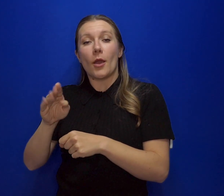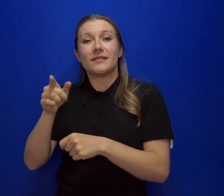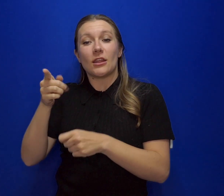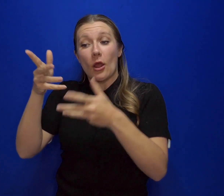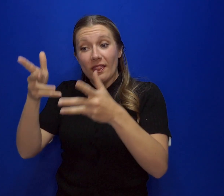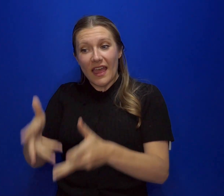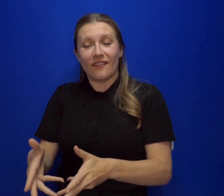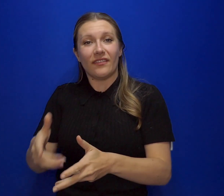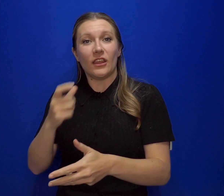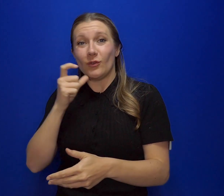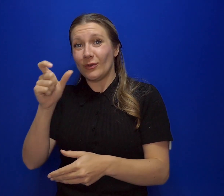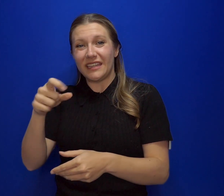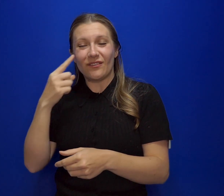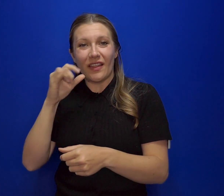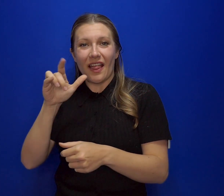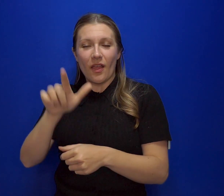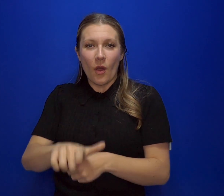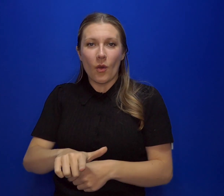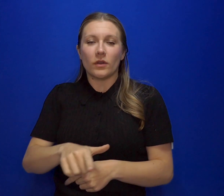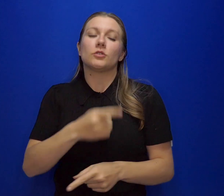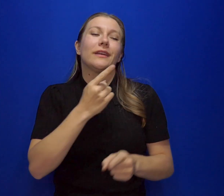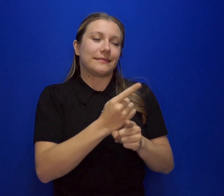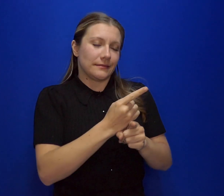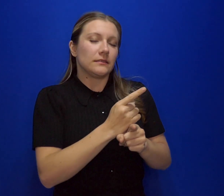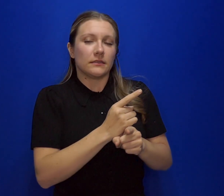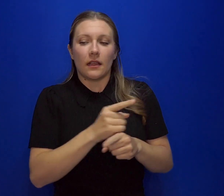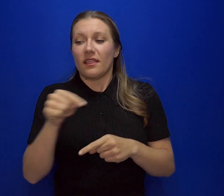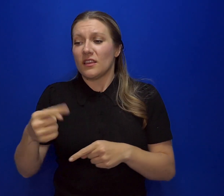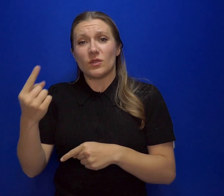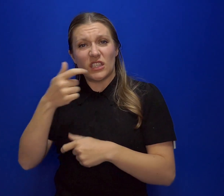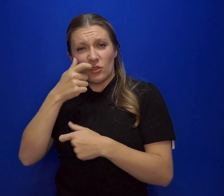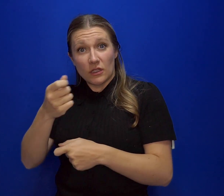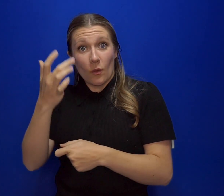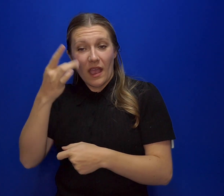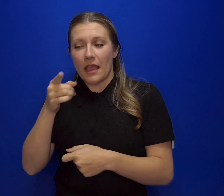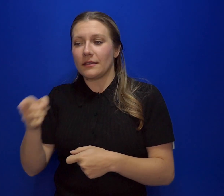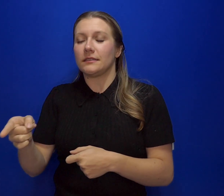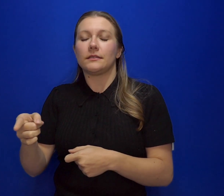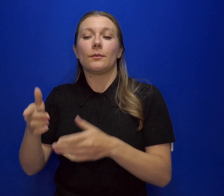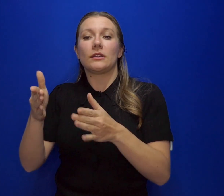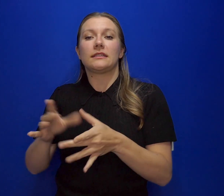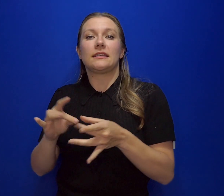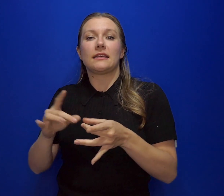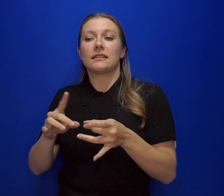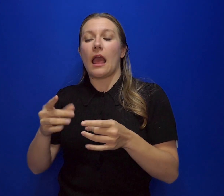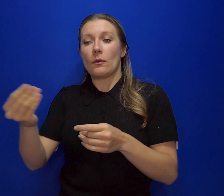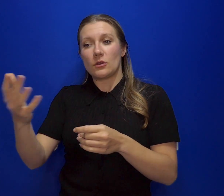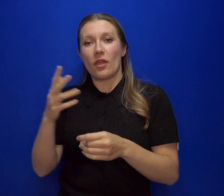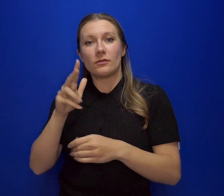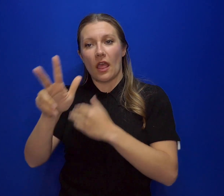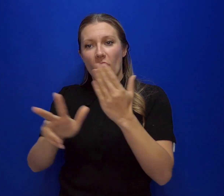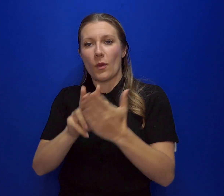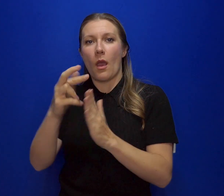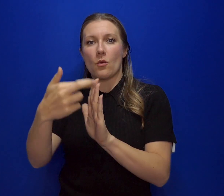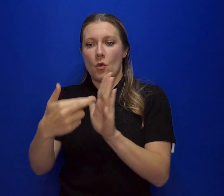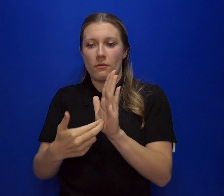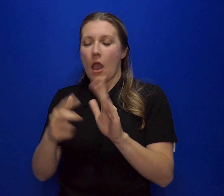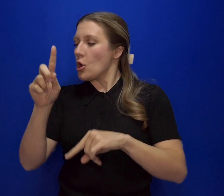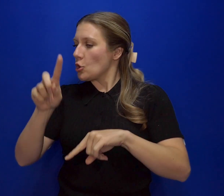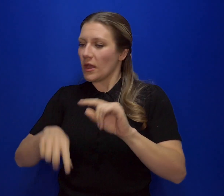insulin. Correct. And this one's interesting. I was told there was a 3-hour rule that we couldn't give any insulin unless it had been 3